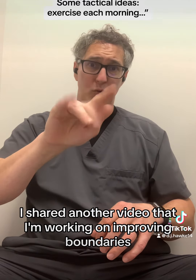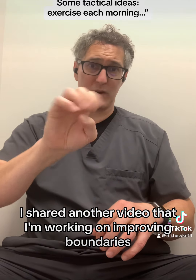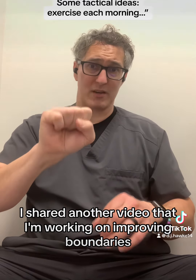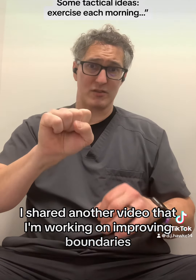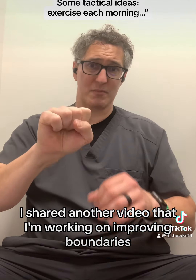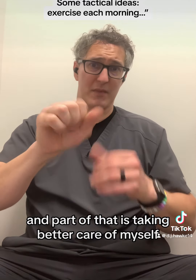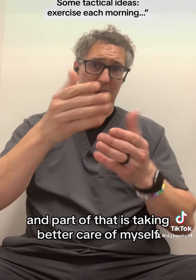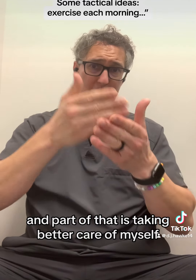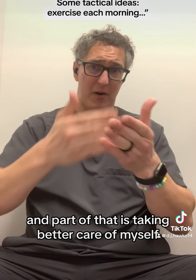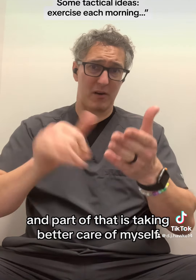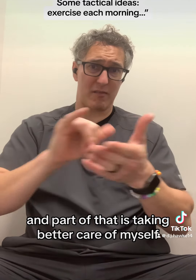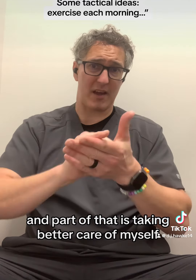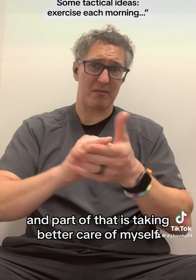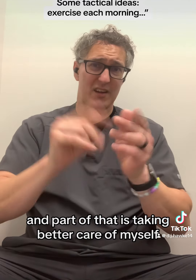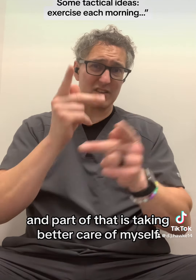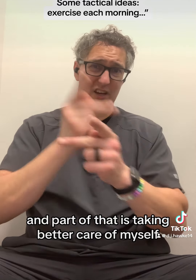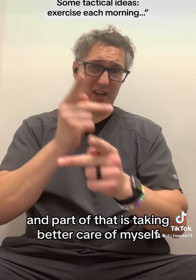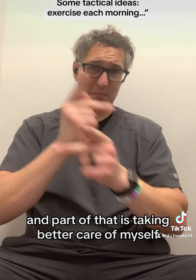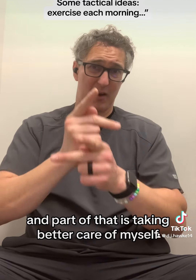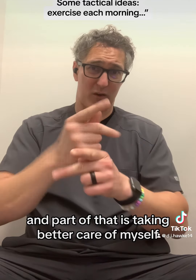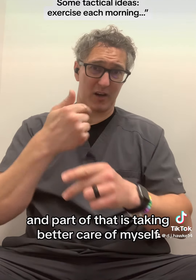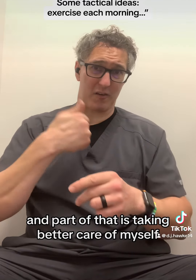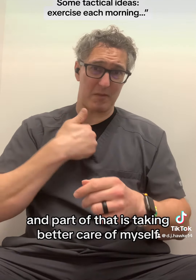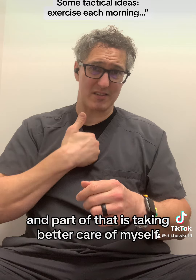boundaries, and part of that is taking better care of myself.